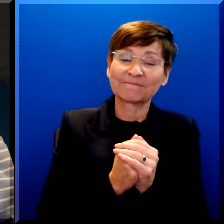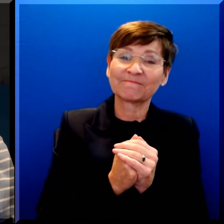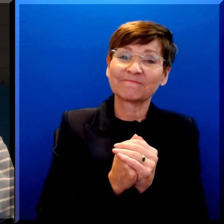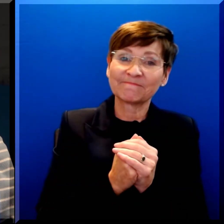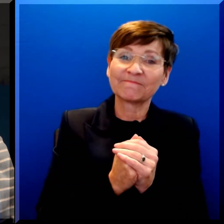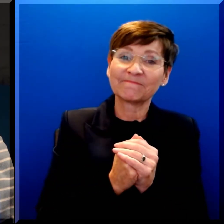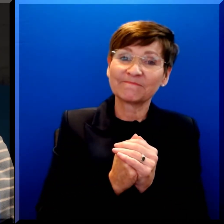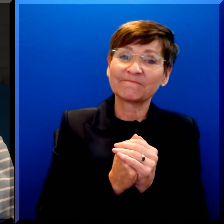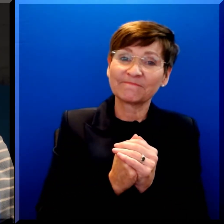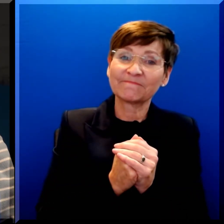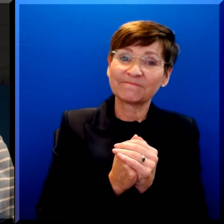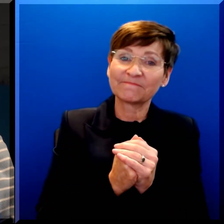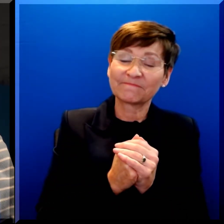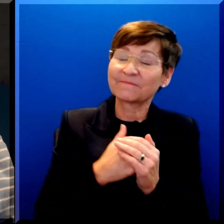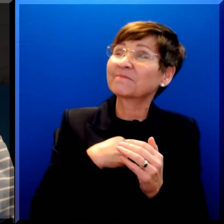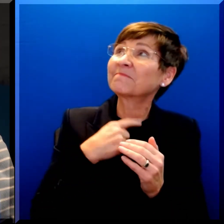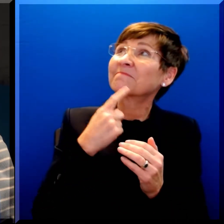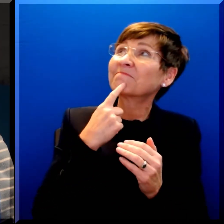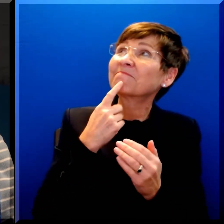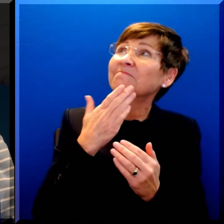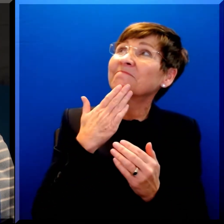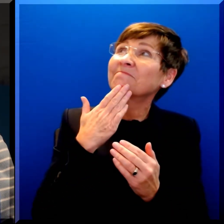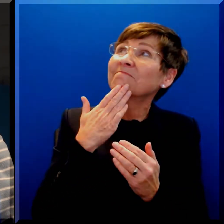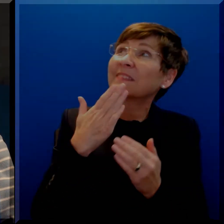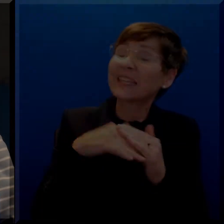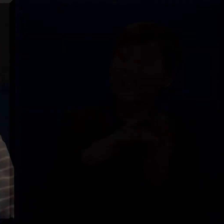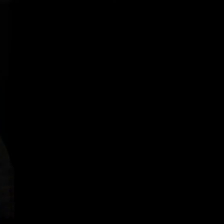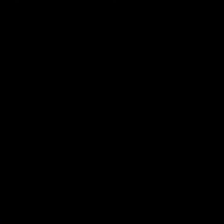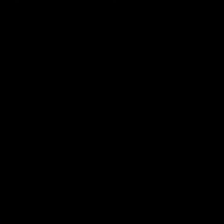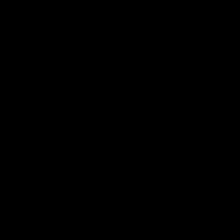end, we commit ourselves in Jesus' name. Amen.